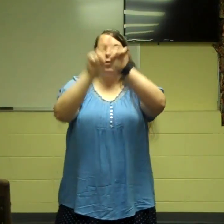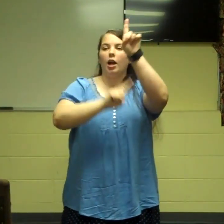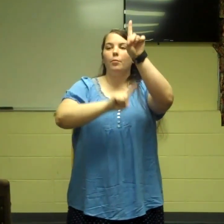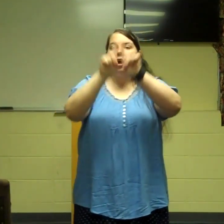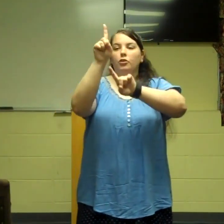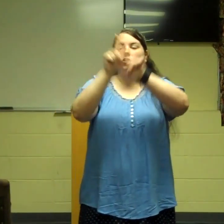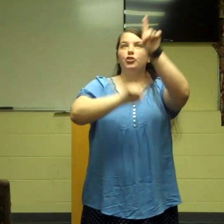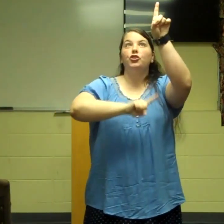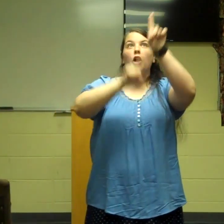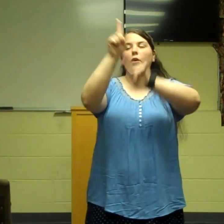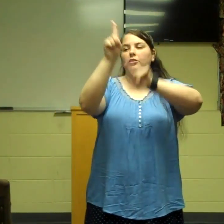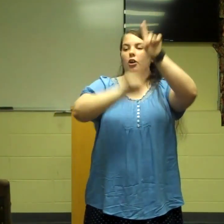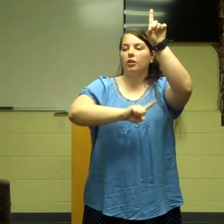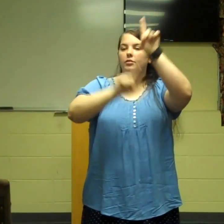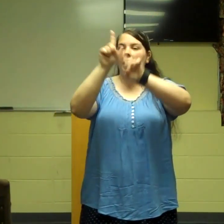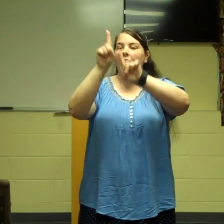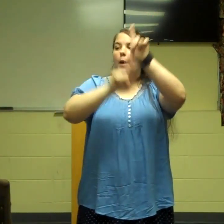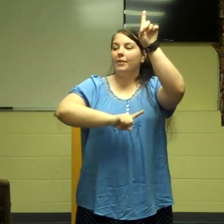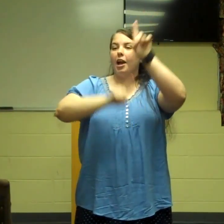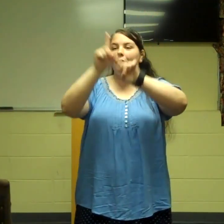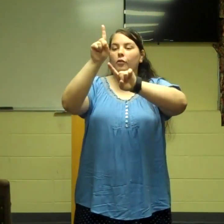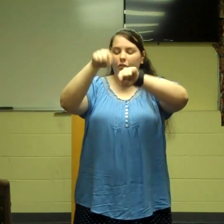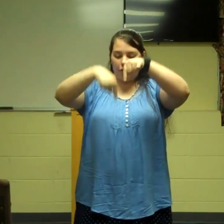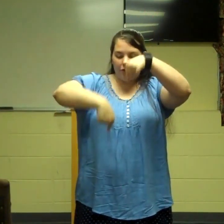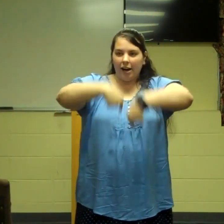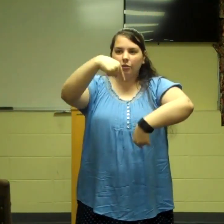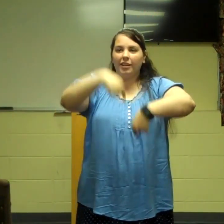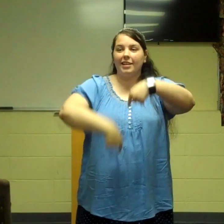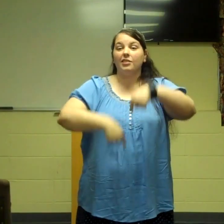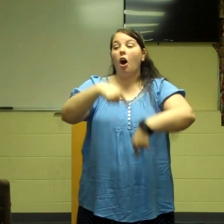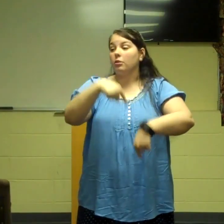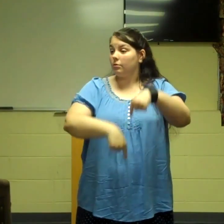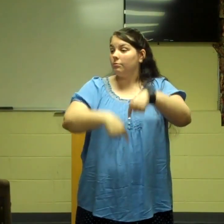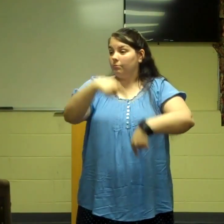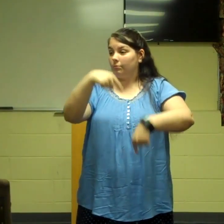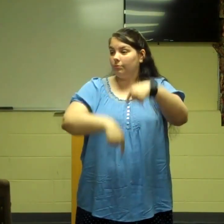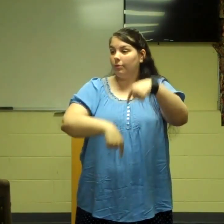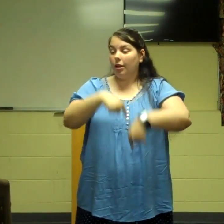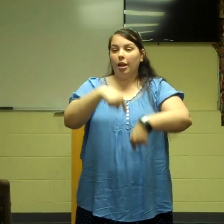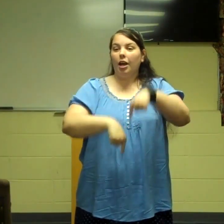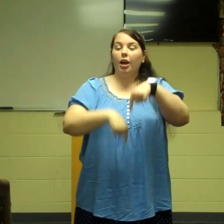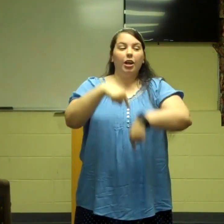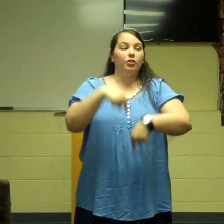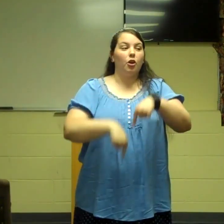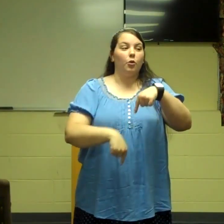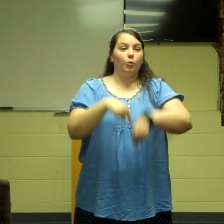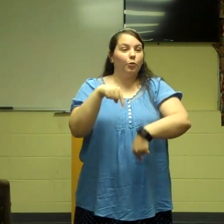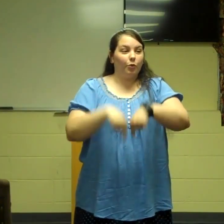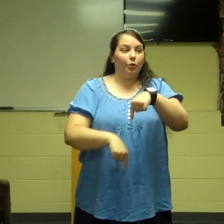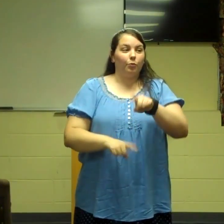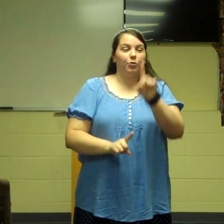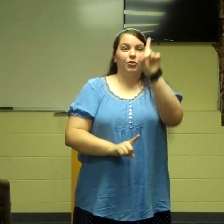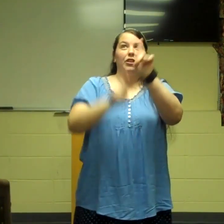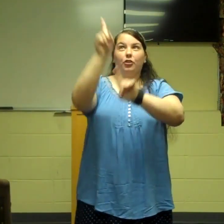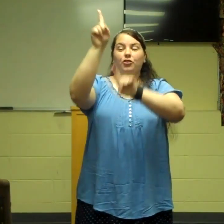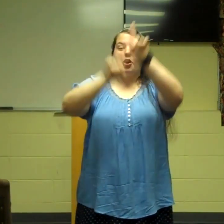going up. You're just showing the stars. Be careful not to do down, because that sucks. So, their stars